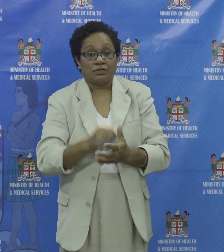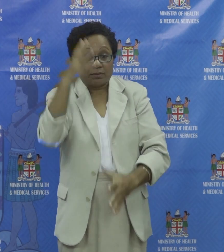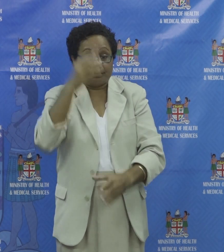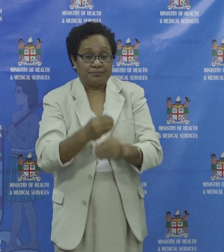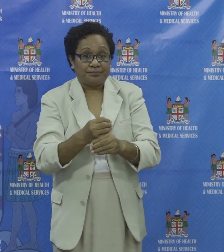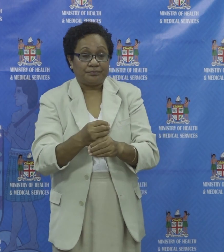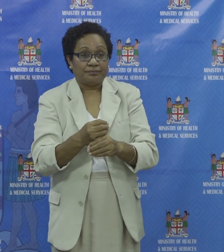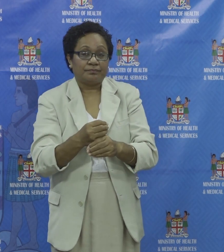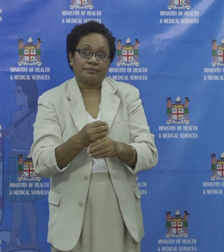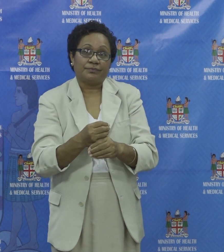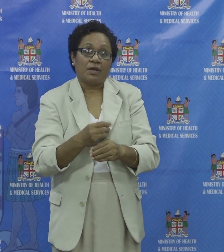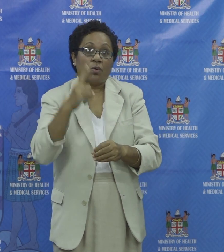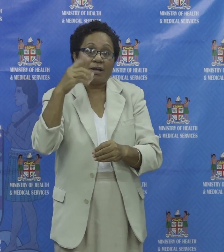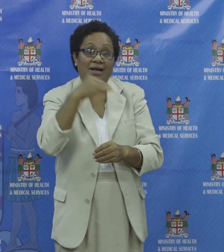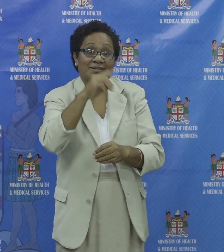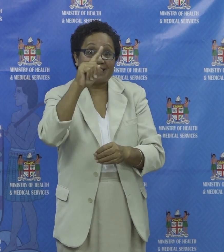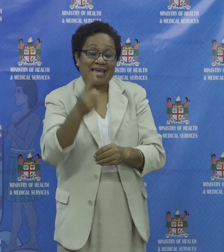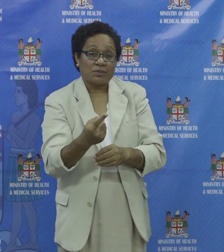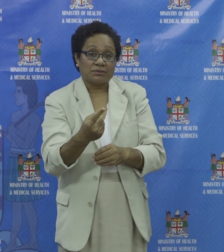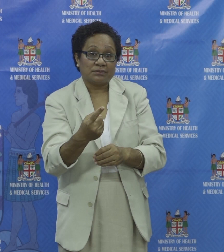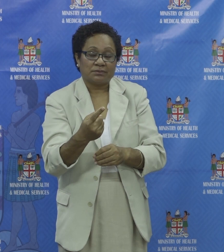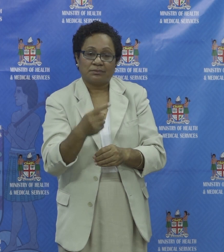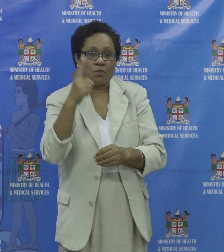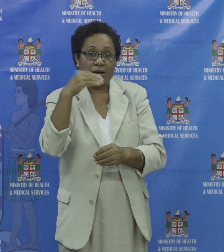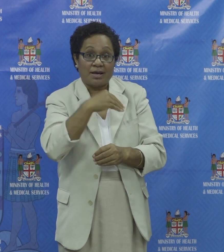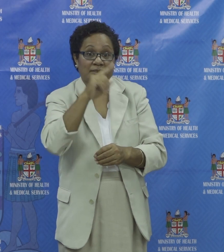conducted 100,000